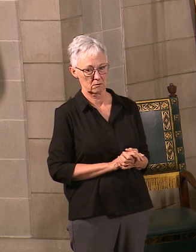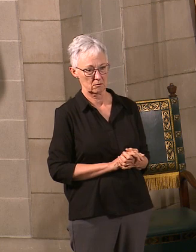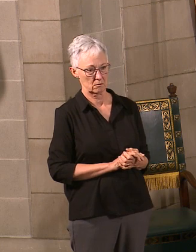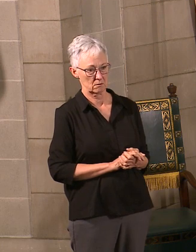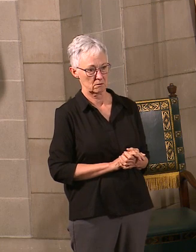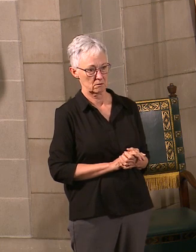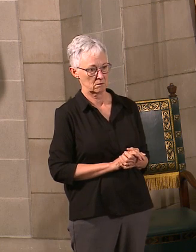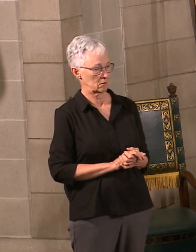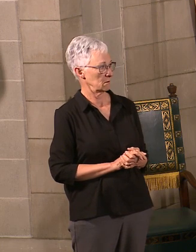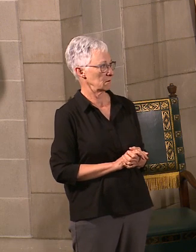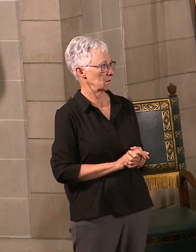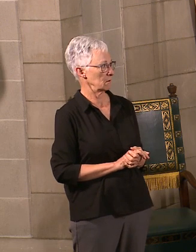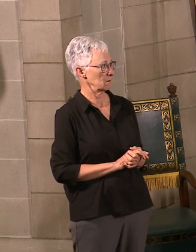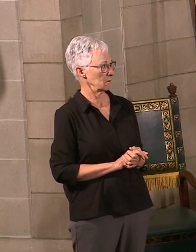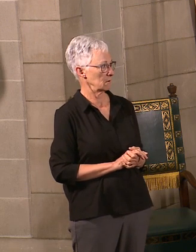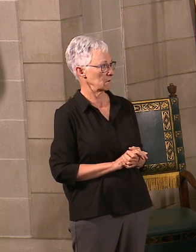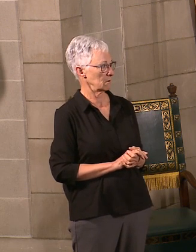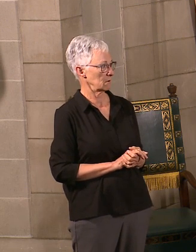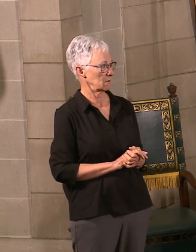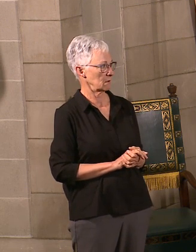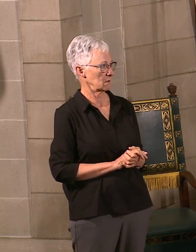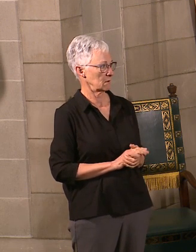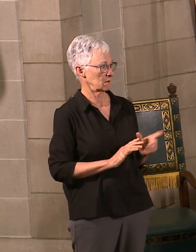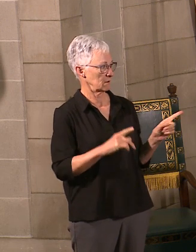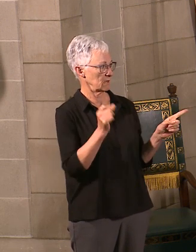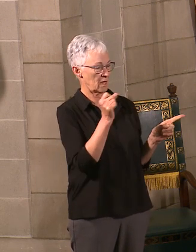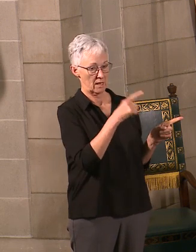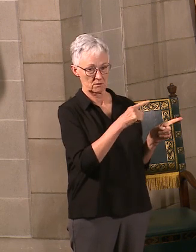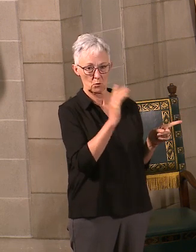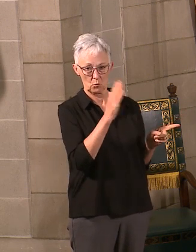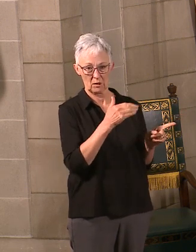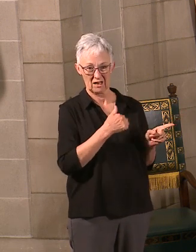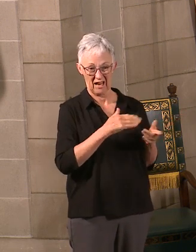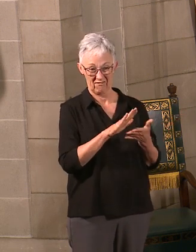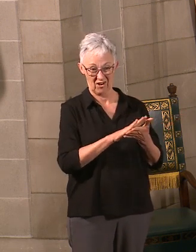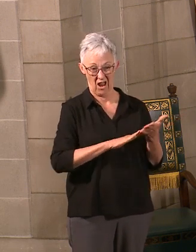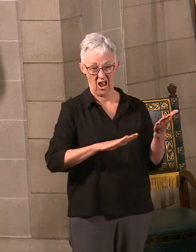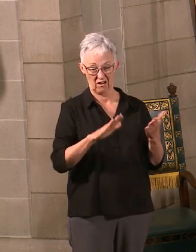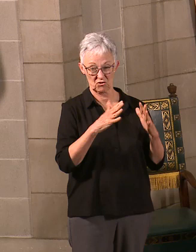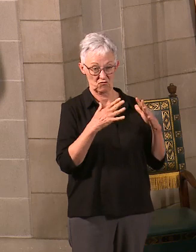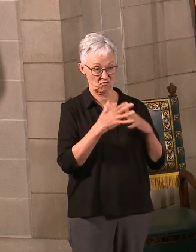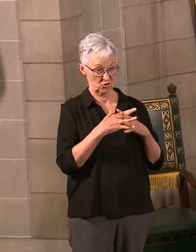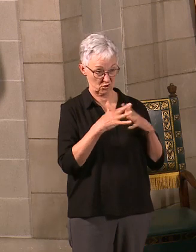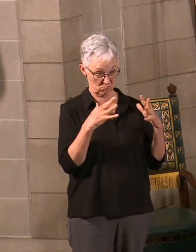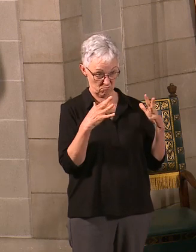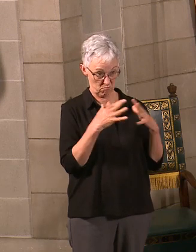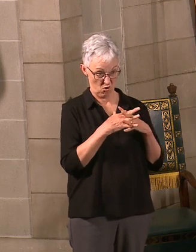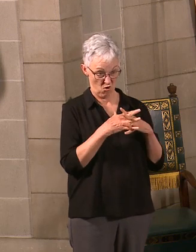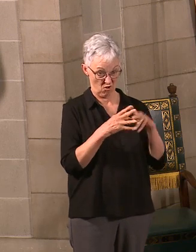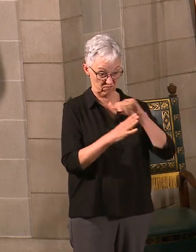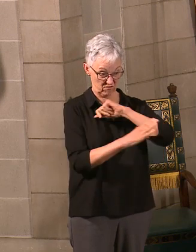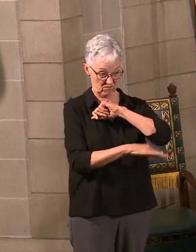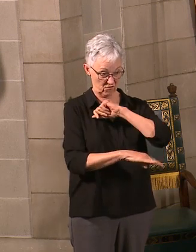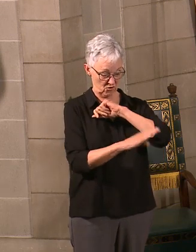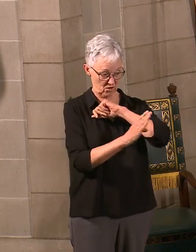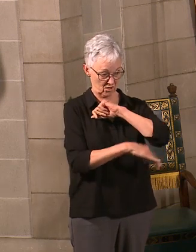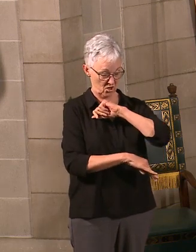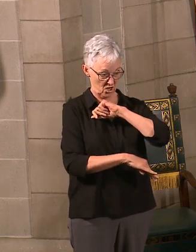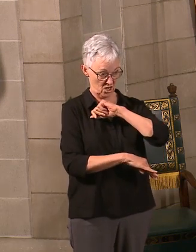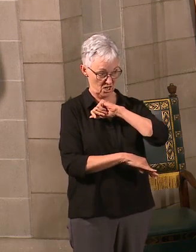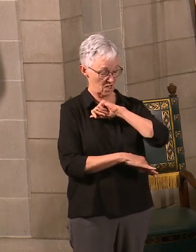on campus? So that's a question that's popping up all over the nation. And, as a lot of you